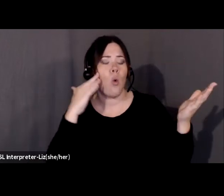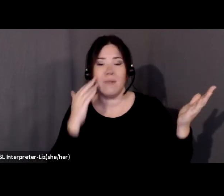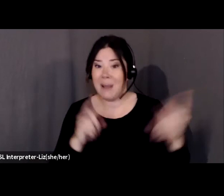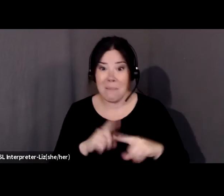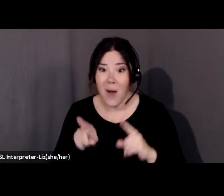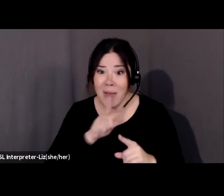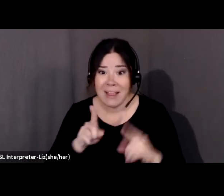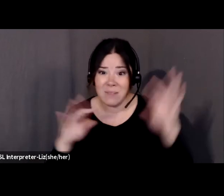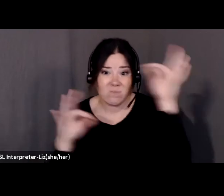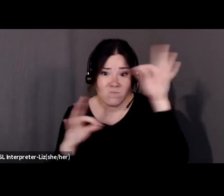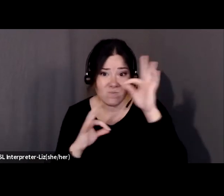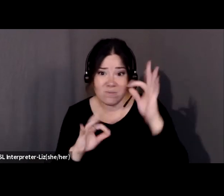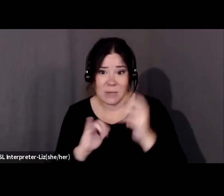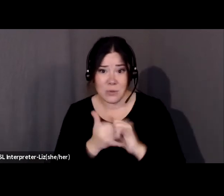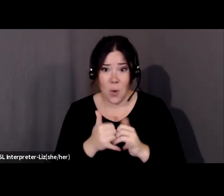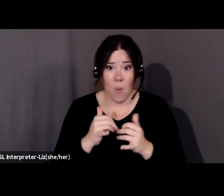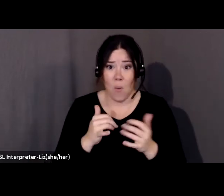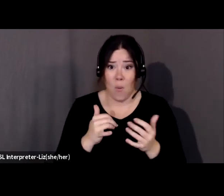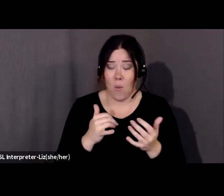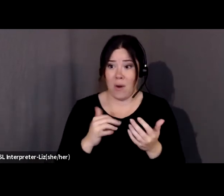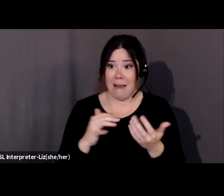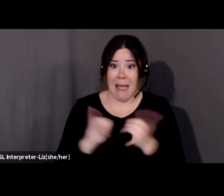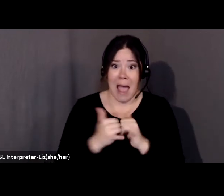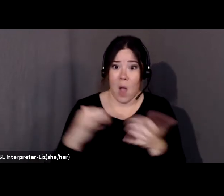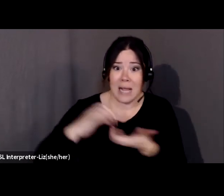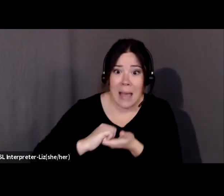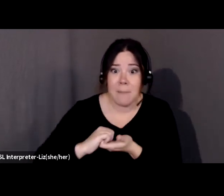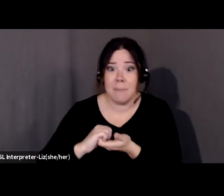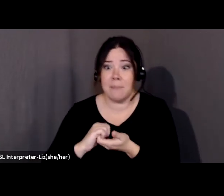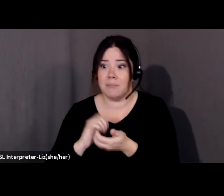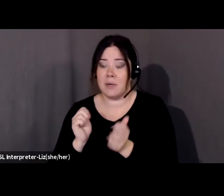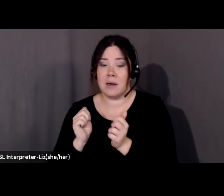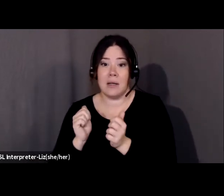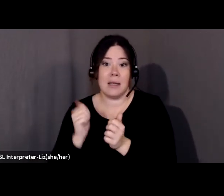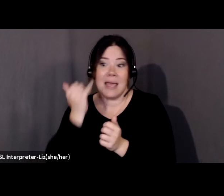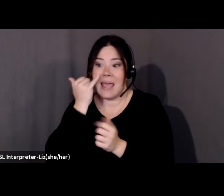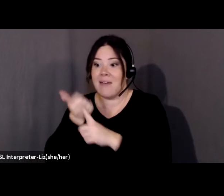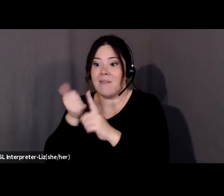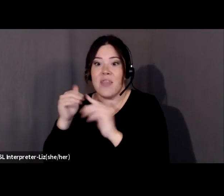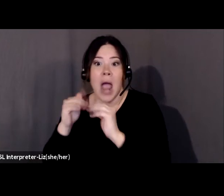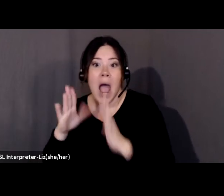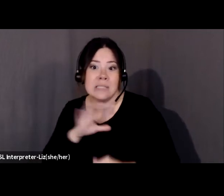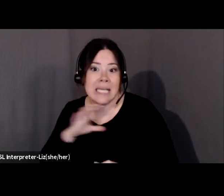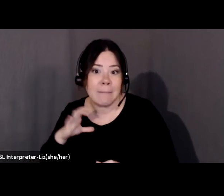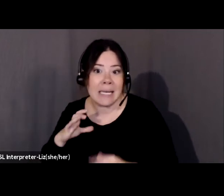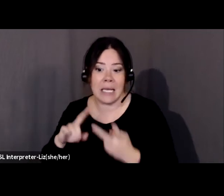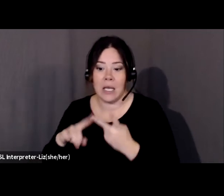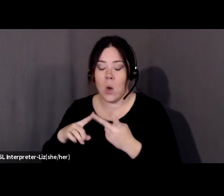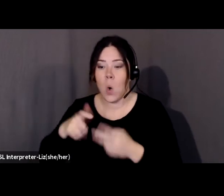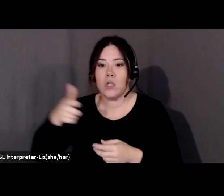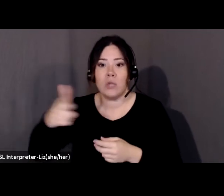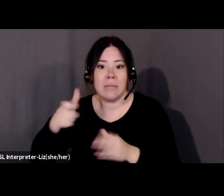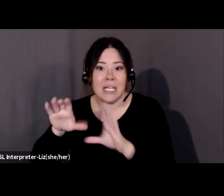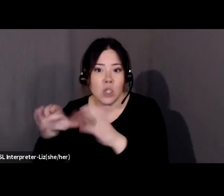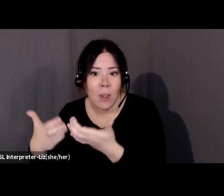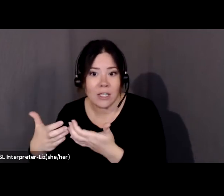can collaborate with them if they're the housing committee for that county or the transportation